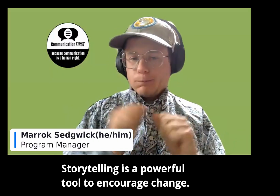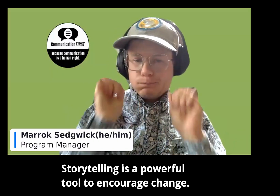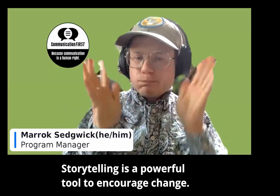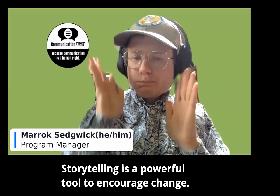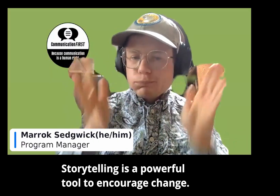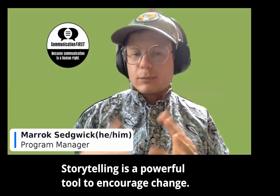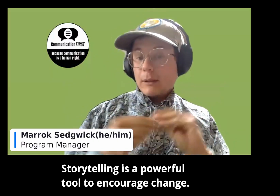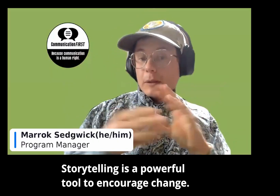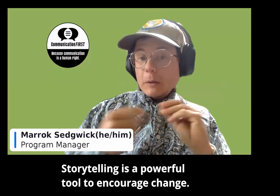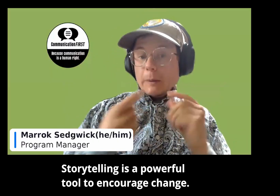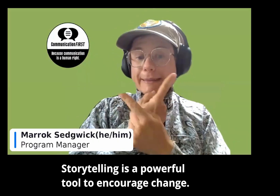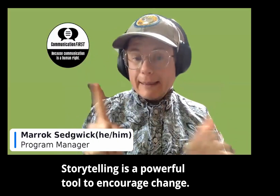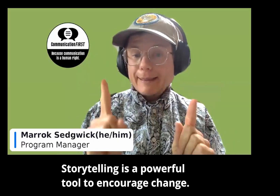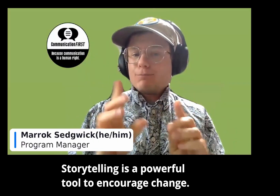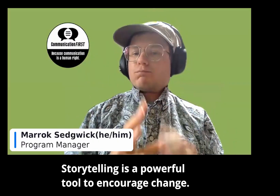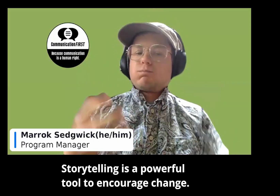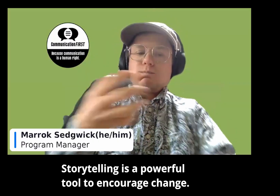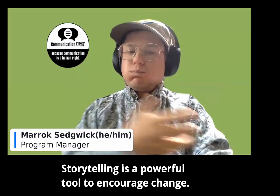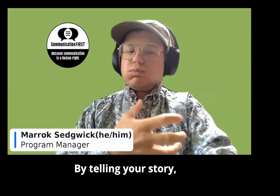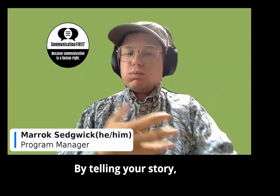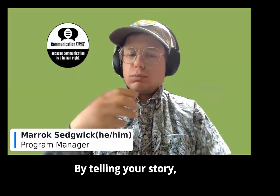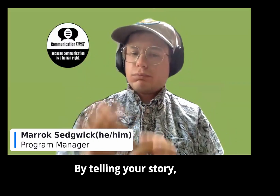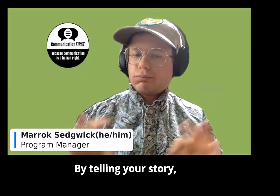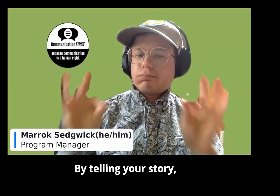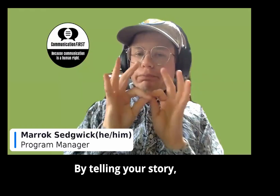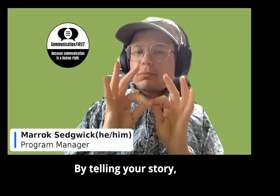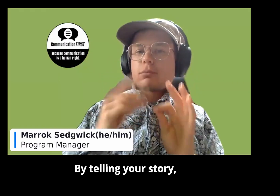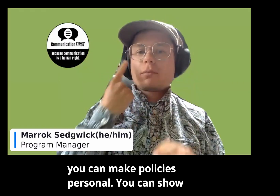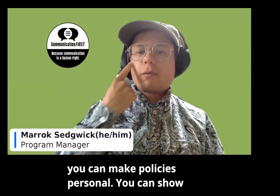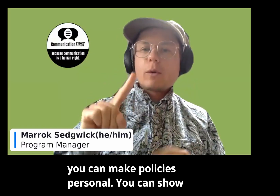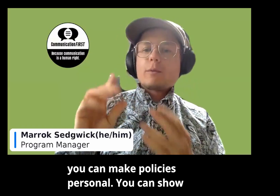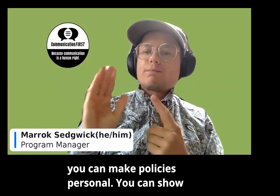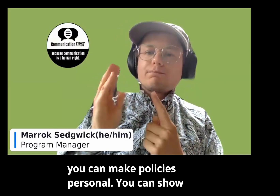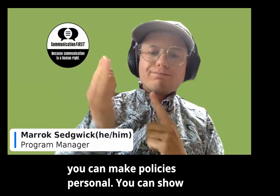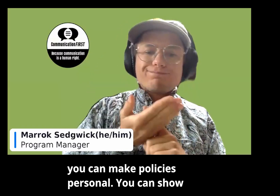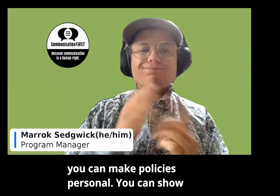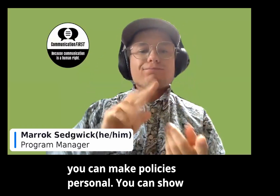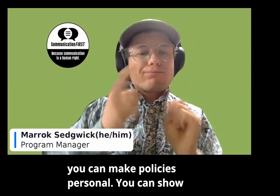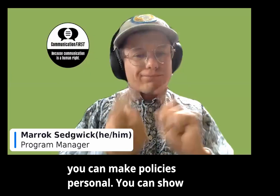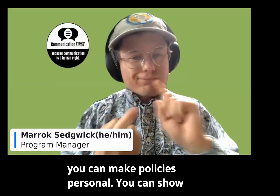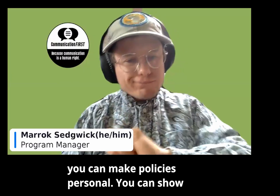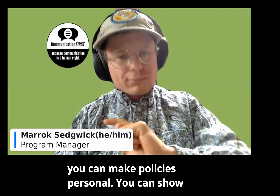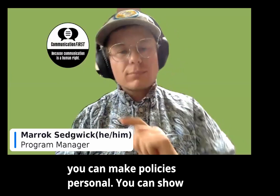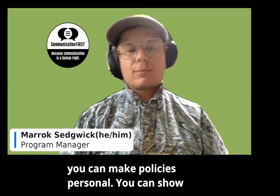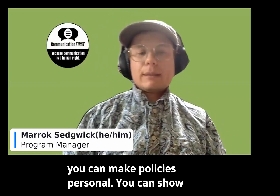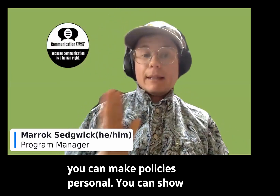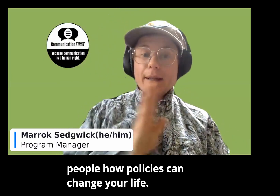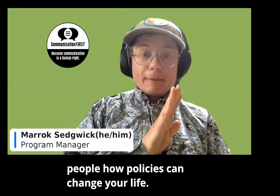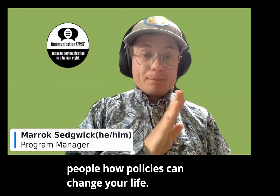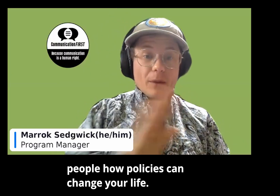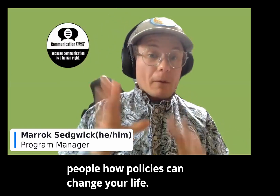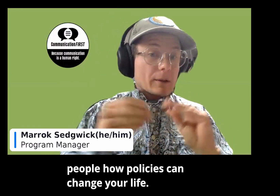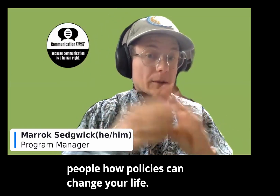Storytelling is a powerful tool to encourage change. By telling your story, you can make policies personal. You can